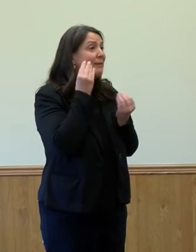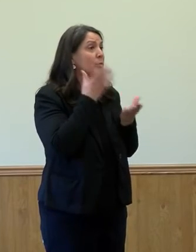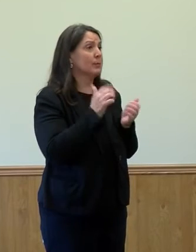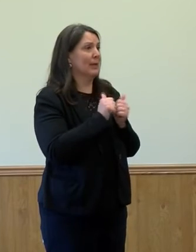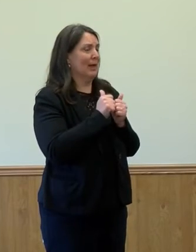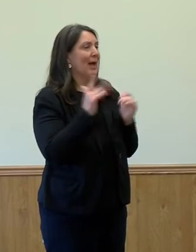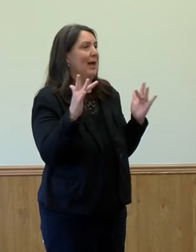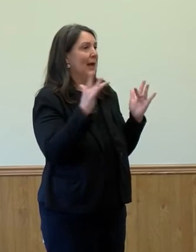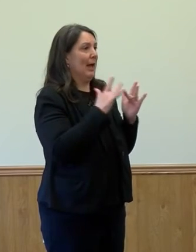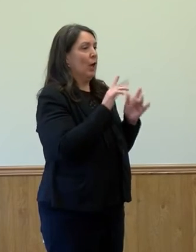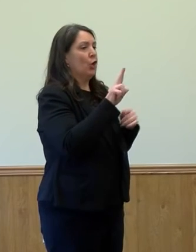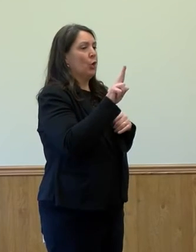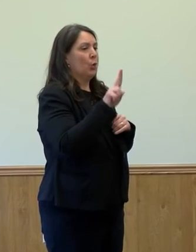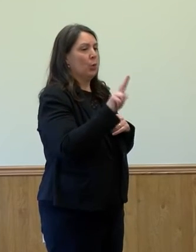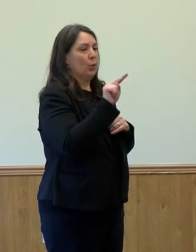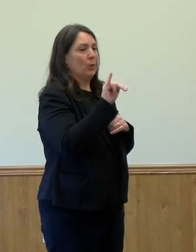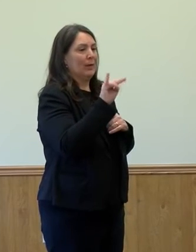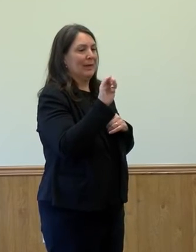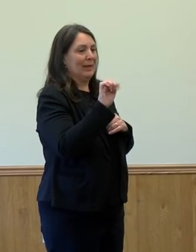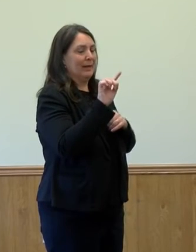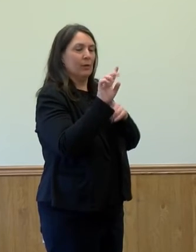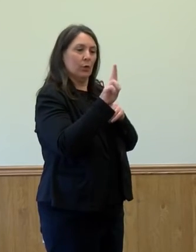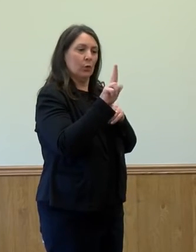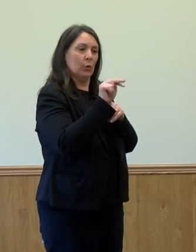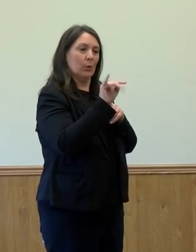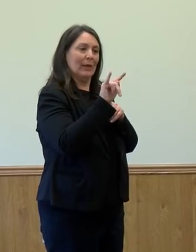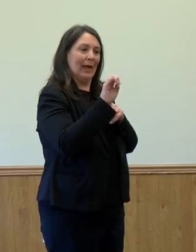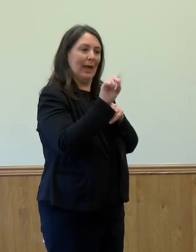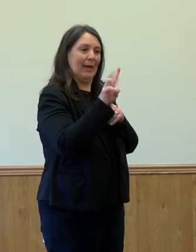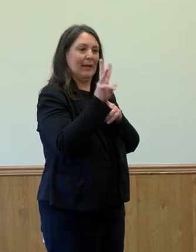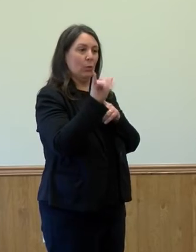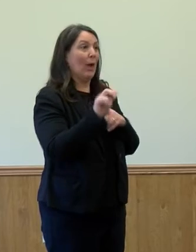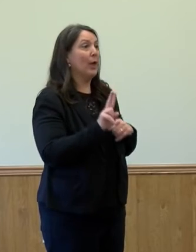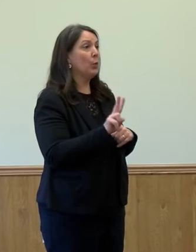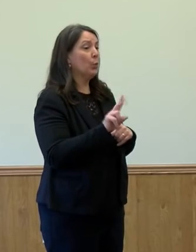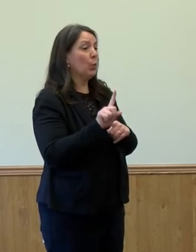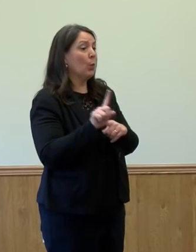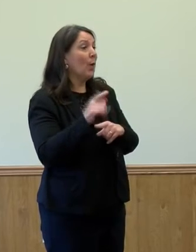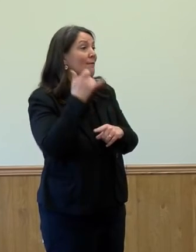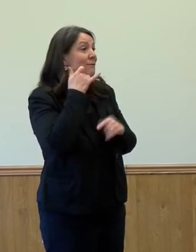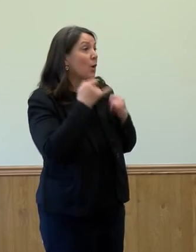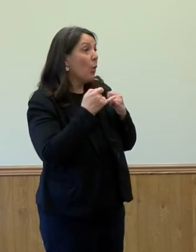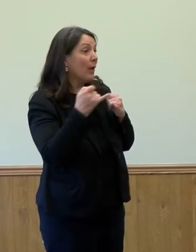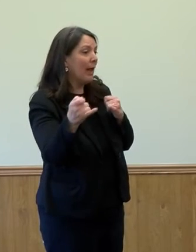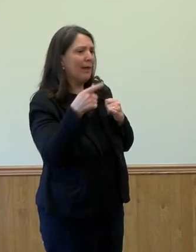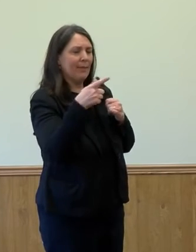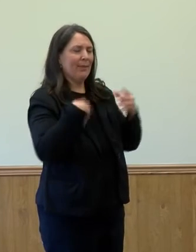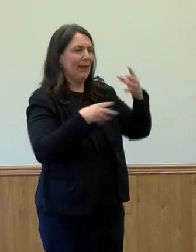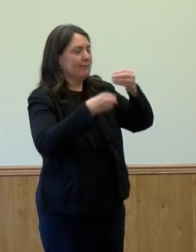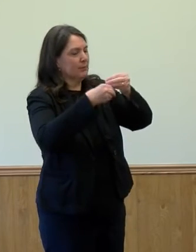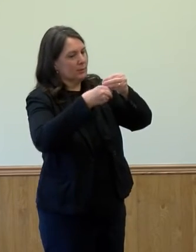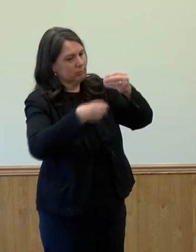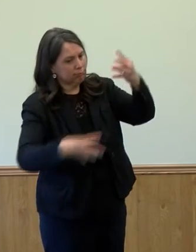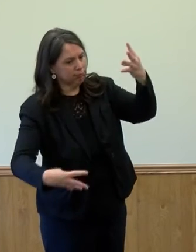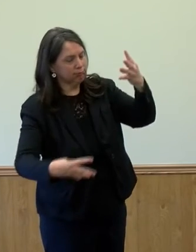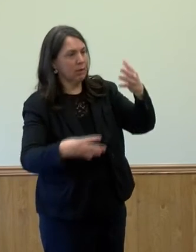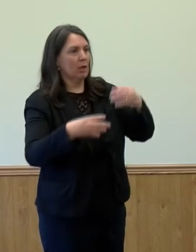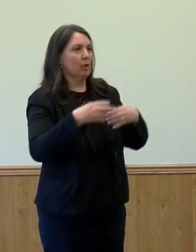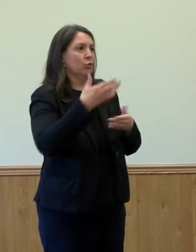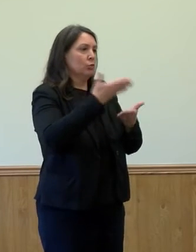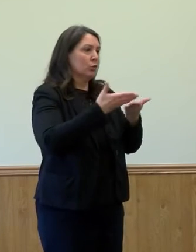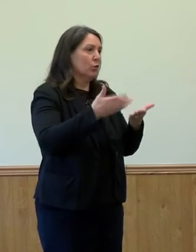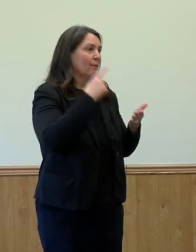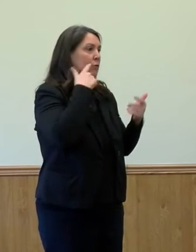to contact the United Way 211 line. They have a list of all of the resources available for utility assistance,